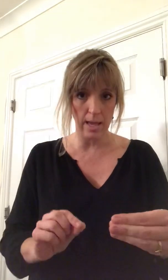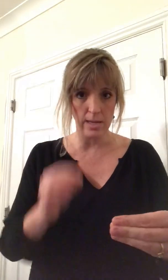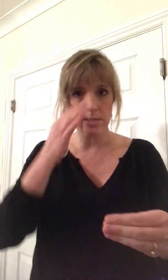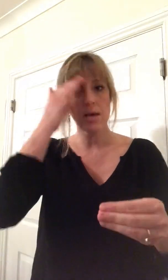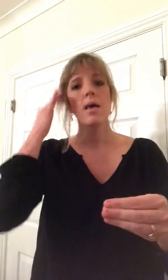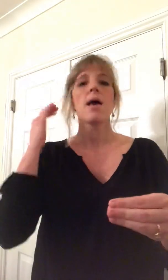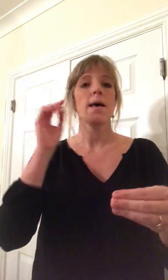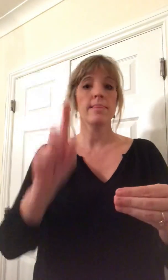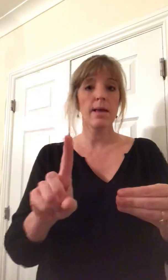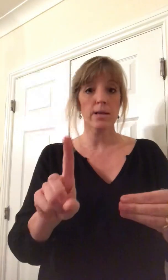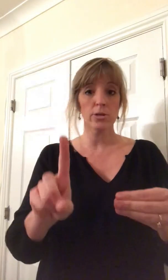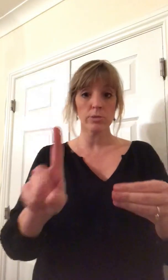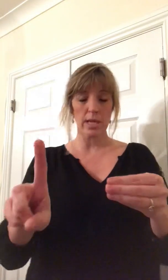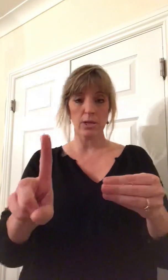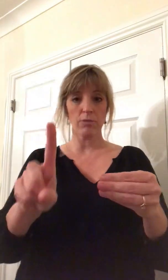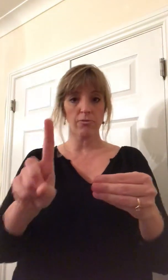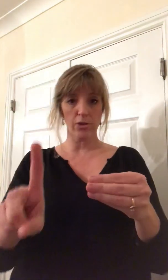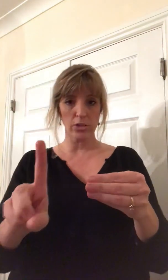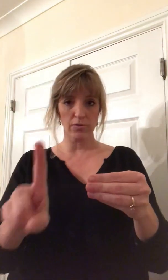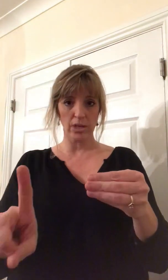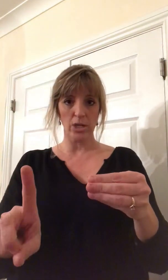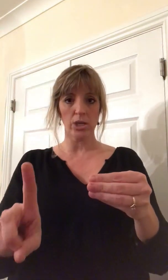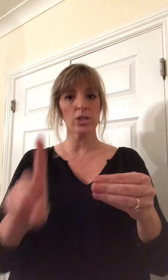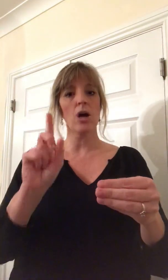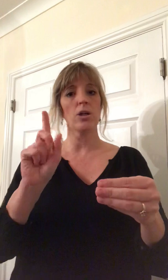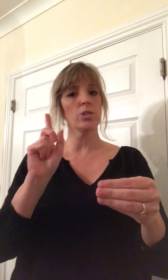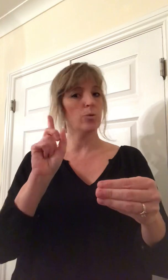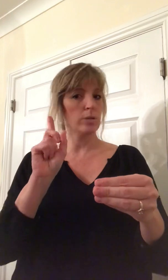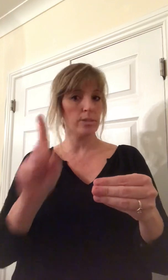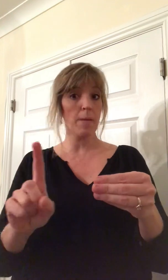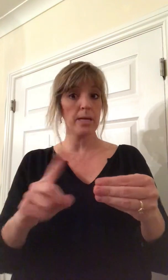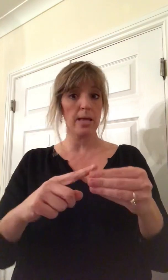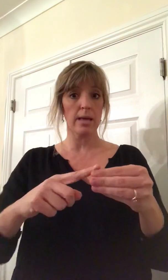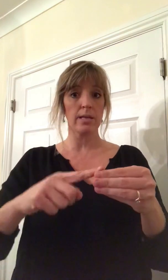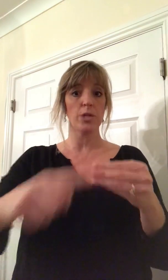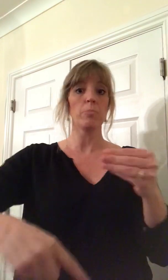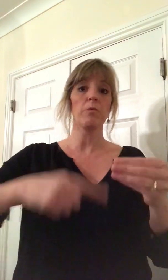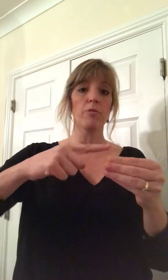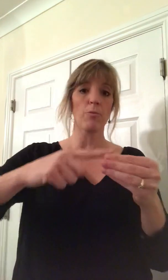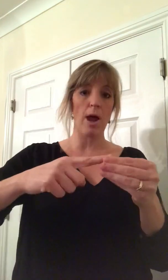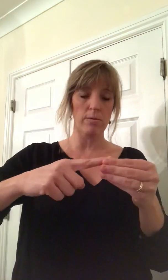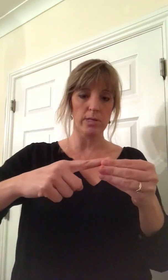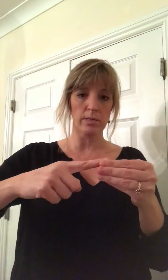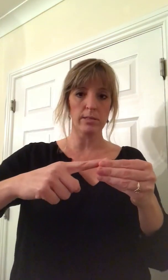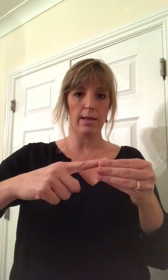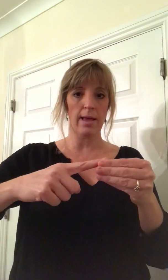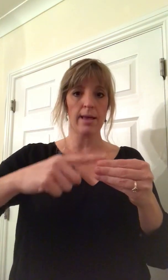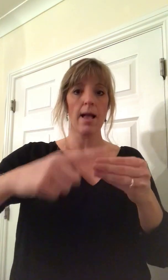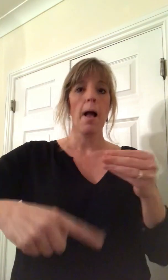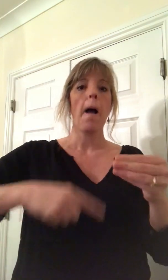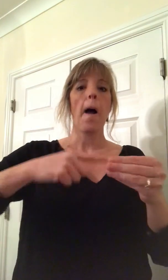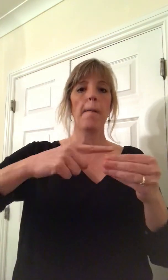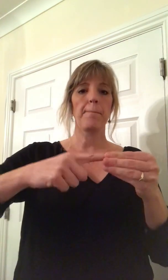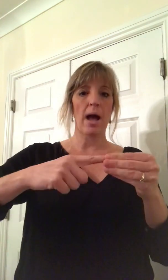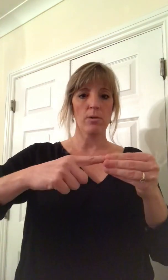hand, and then you take your first finger on your dominant hand and you move around it, okay?